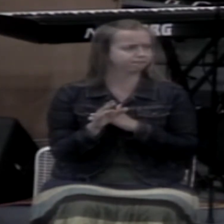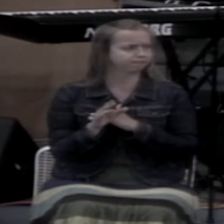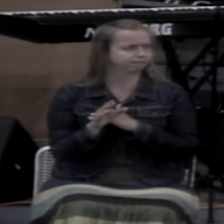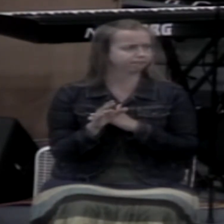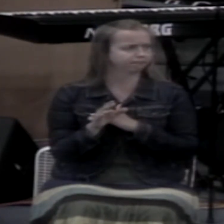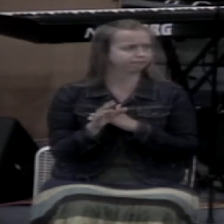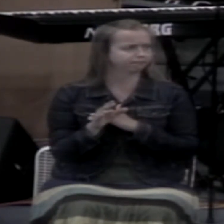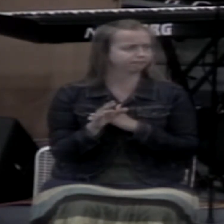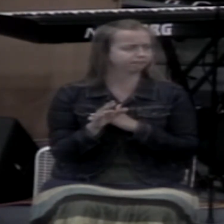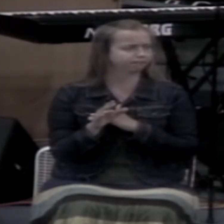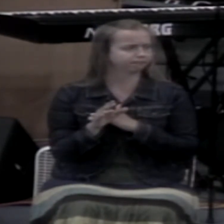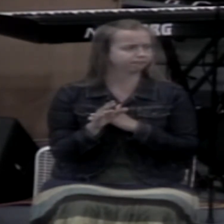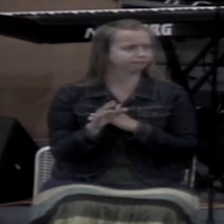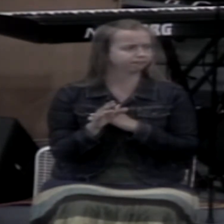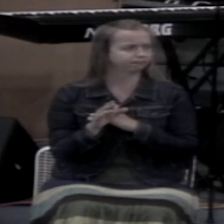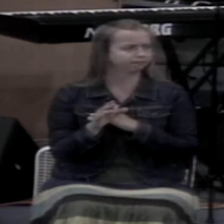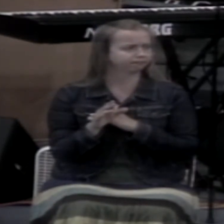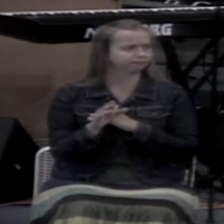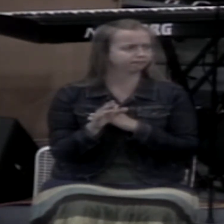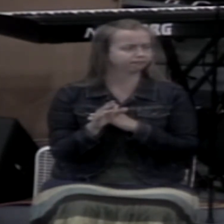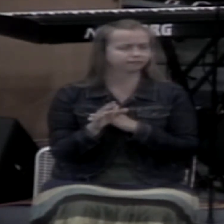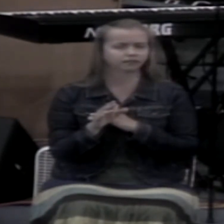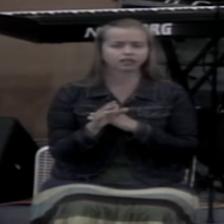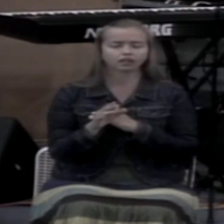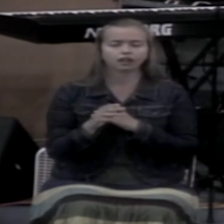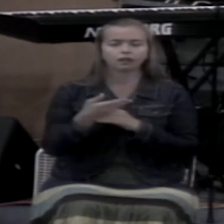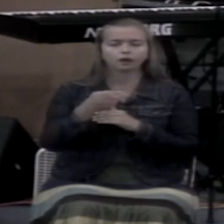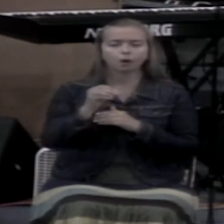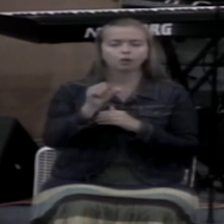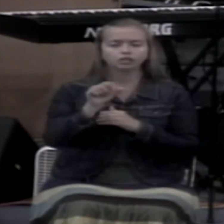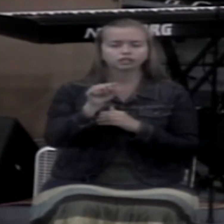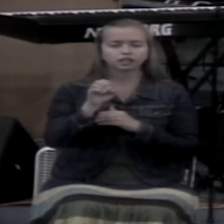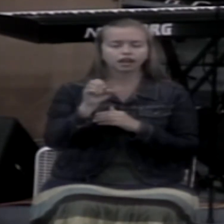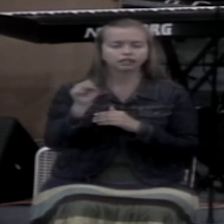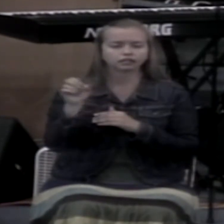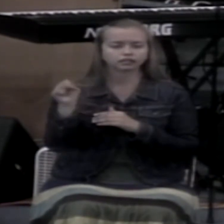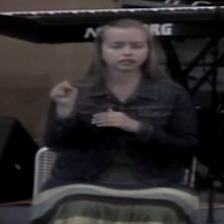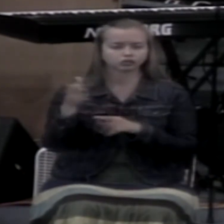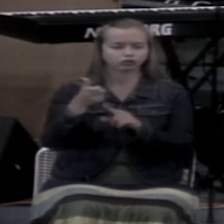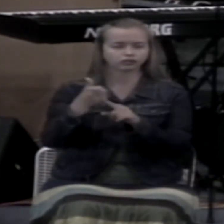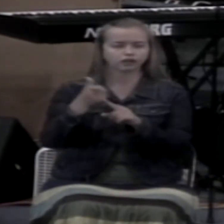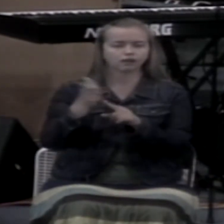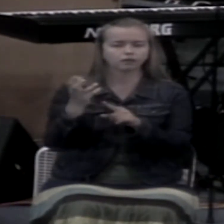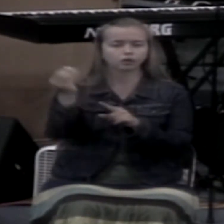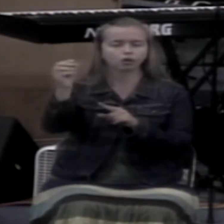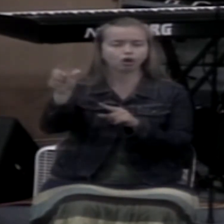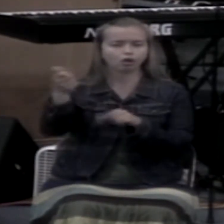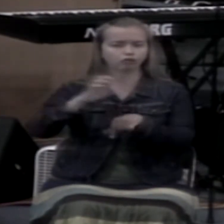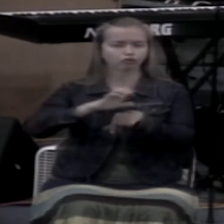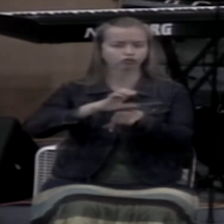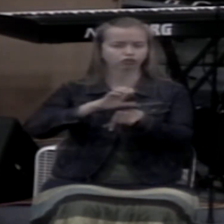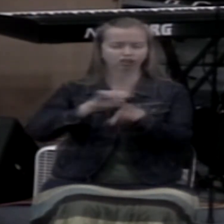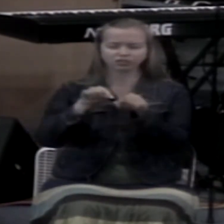to another church not far from ours, and I always ask her, were you in church?